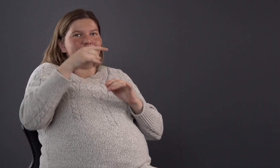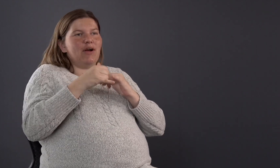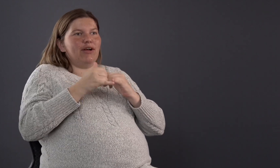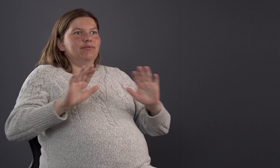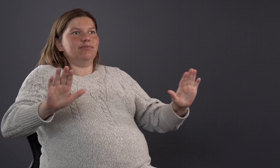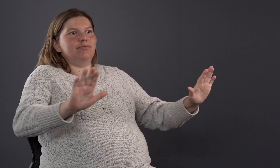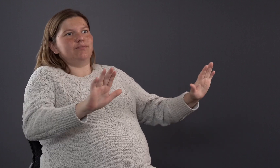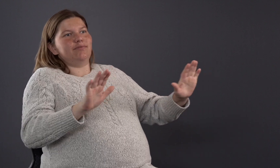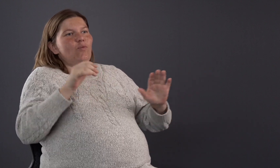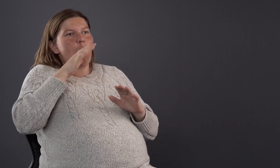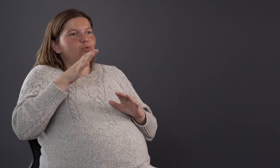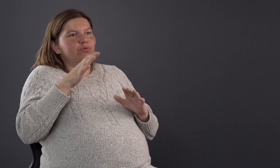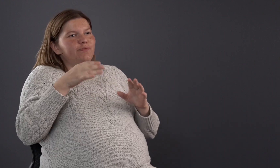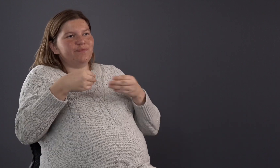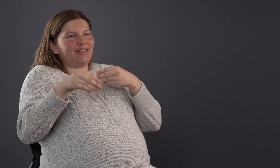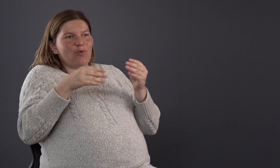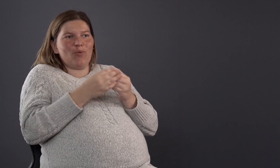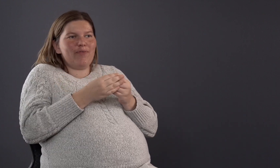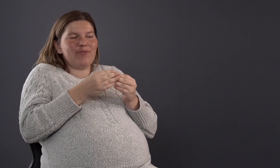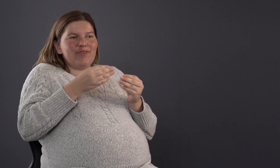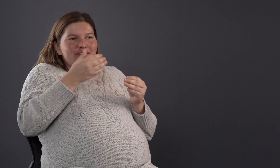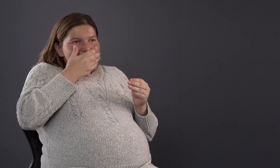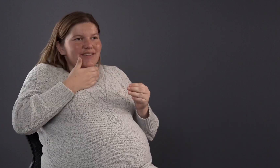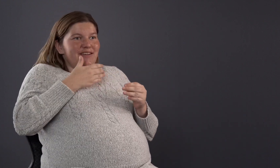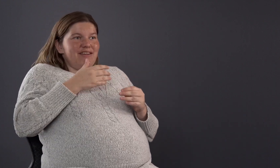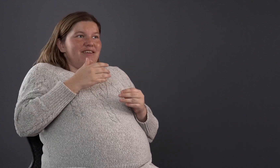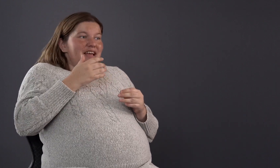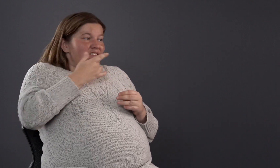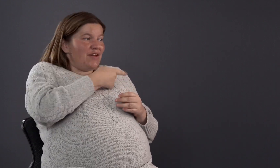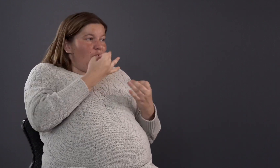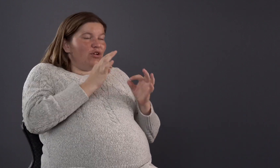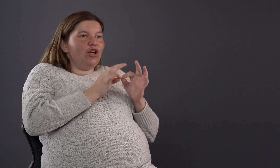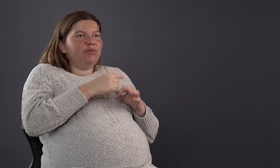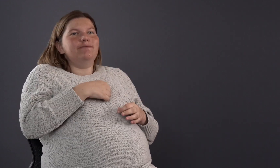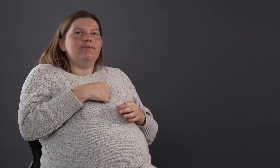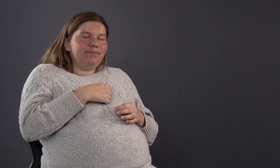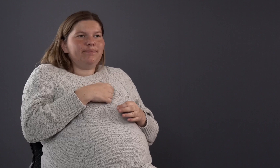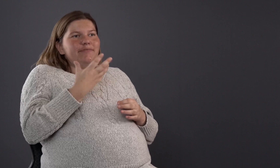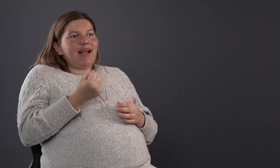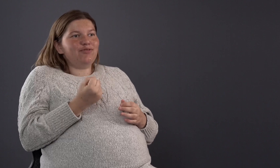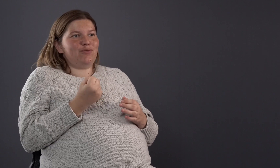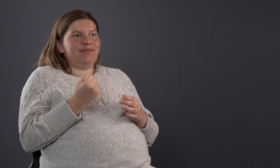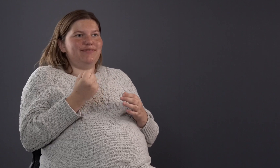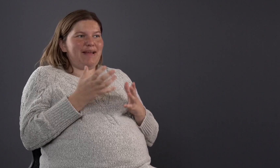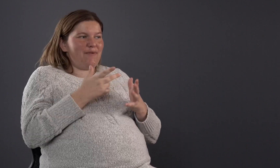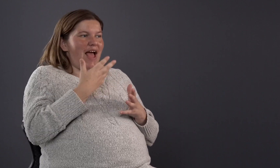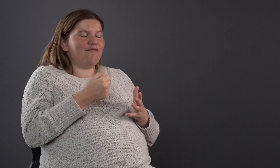a doctor. They're quite risk-adverse and can be pretty inflexible when it comes to mask wearing. Without an interpreter, if someone won't remove their mask